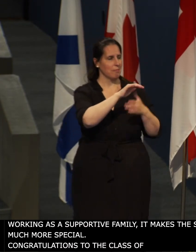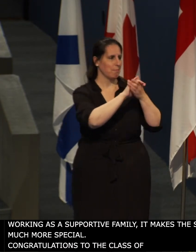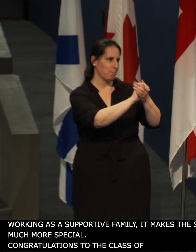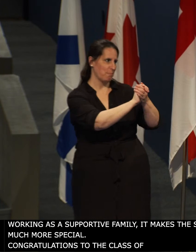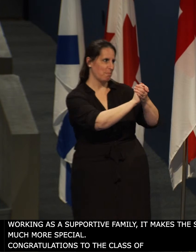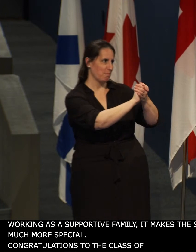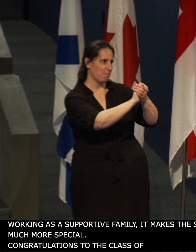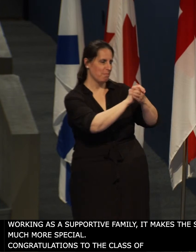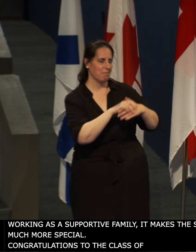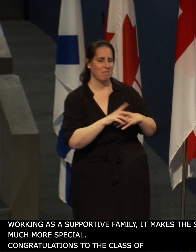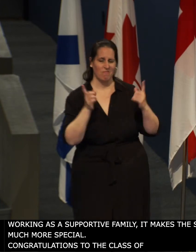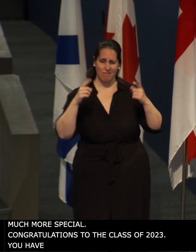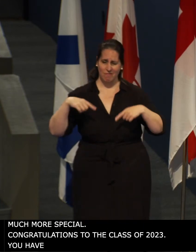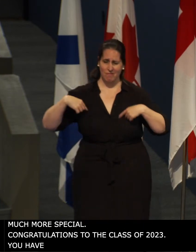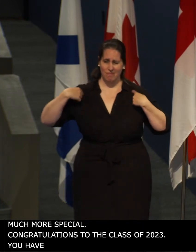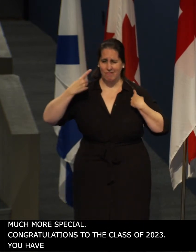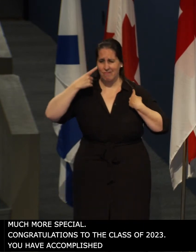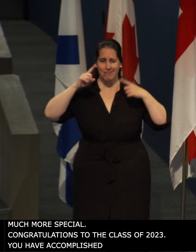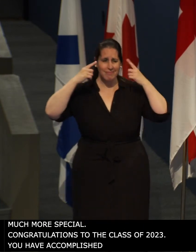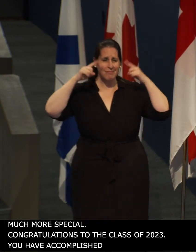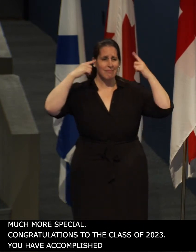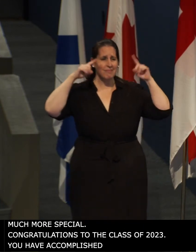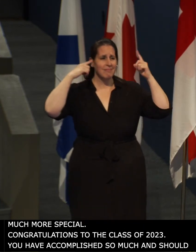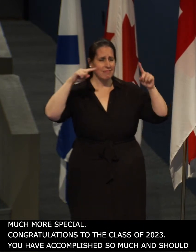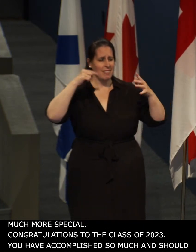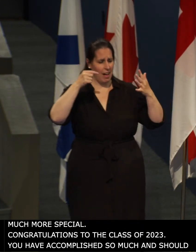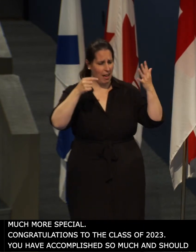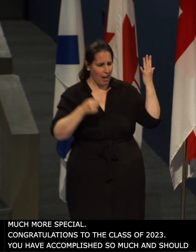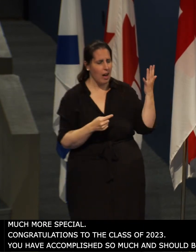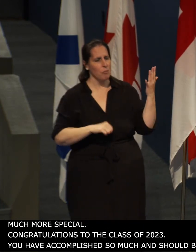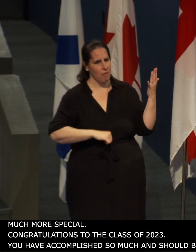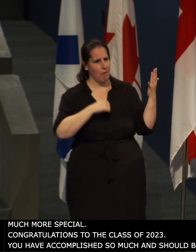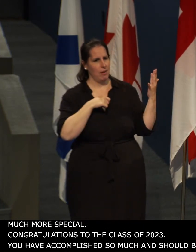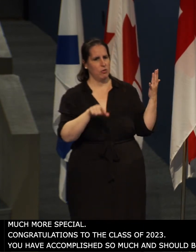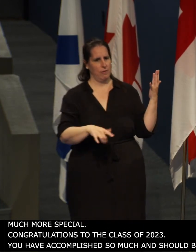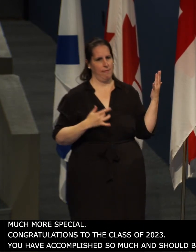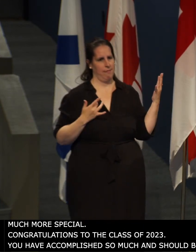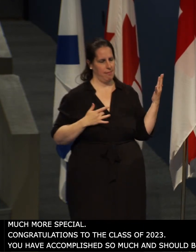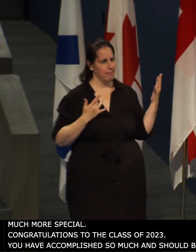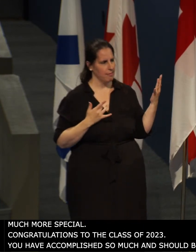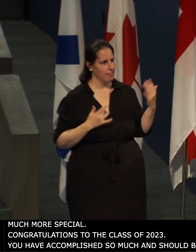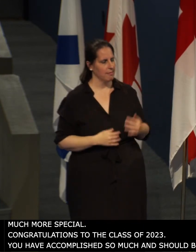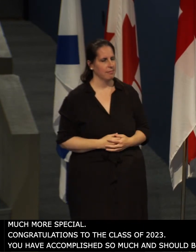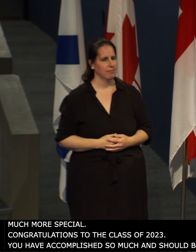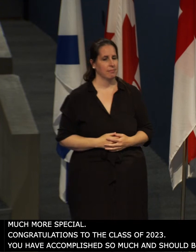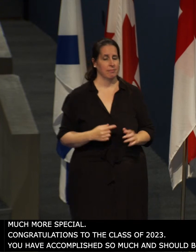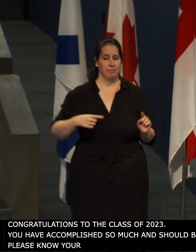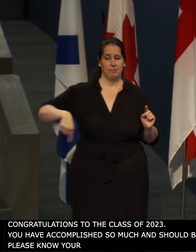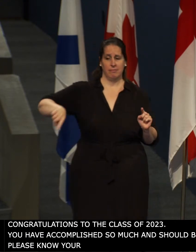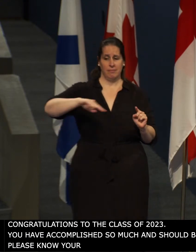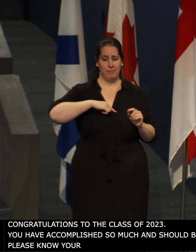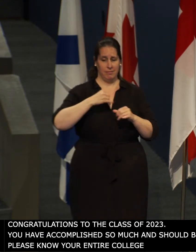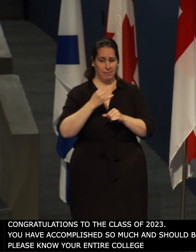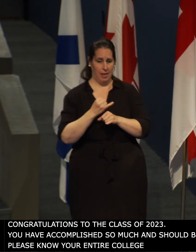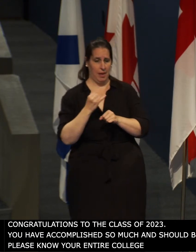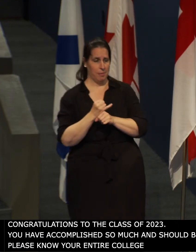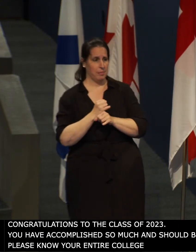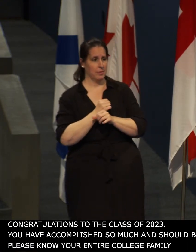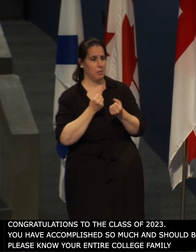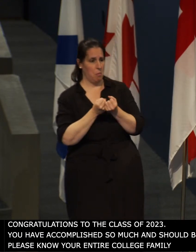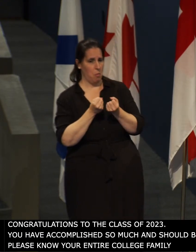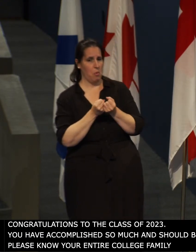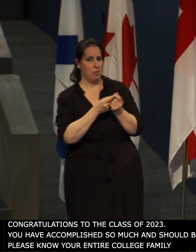You've accomplished so much and should be proud. Please know your entire college family, on stage and in the